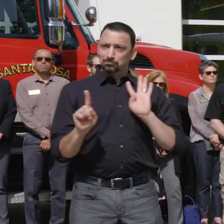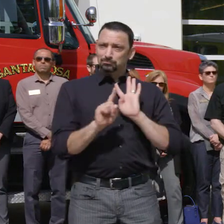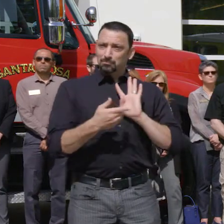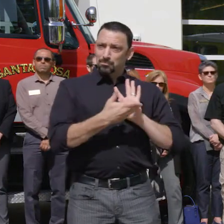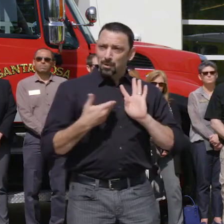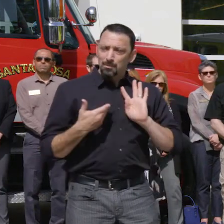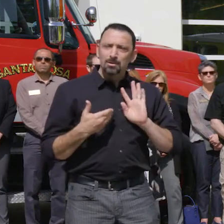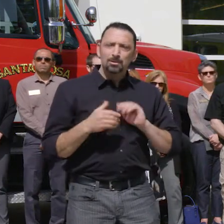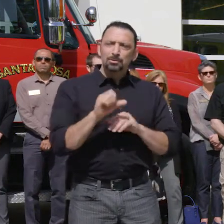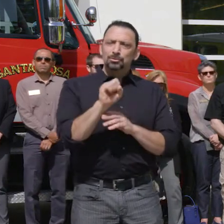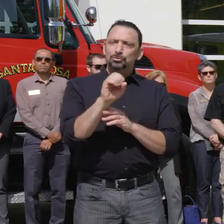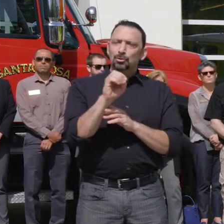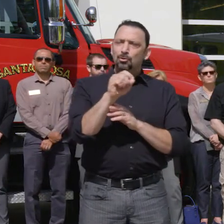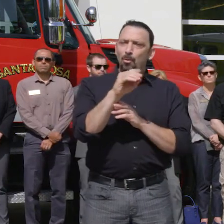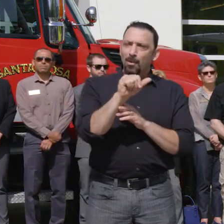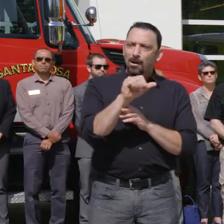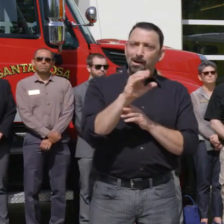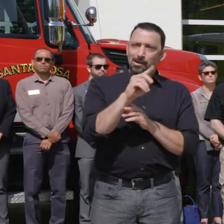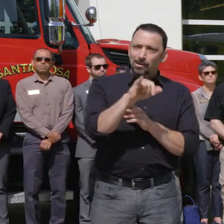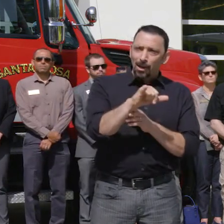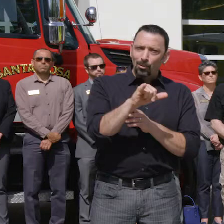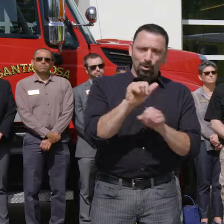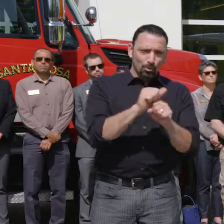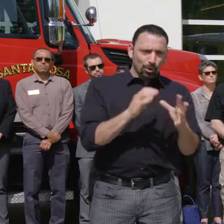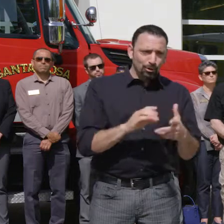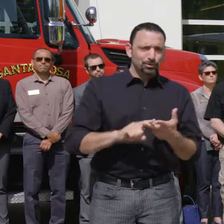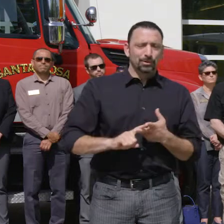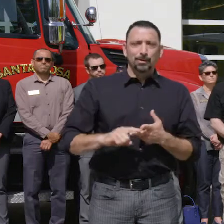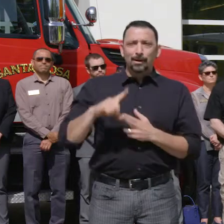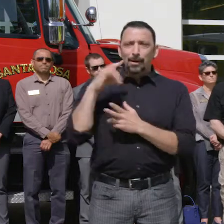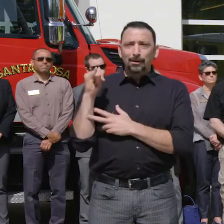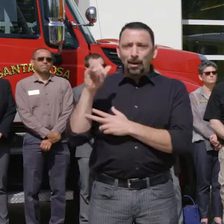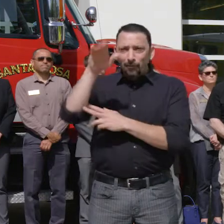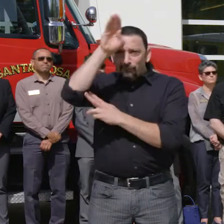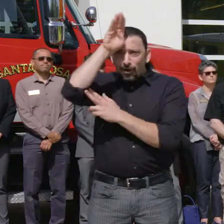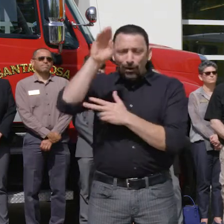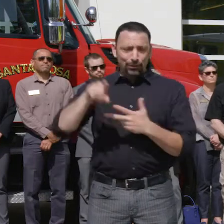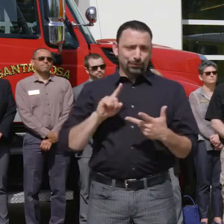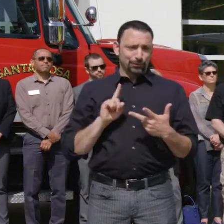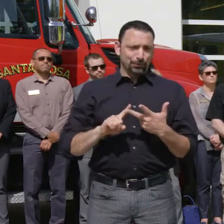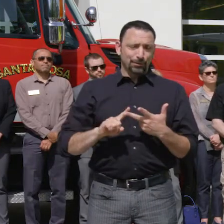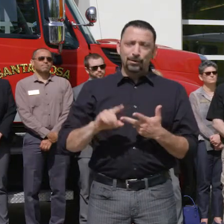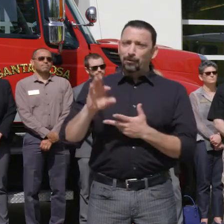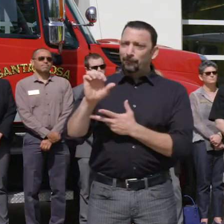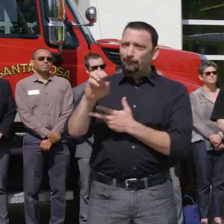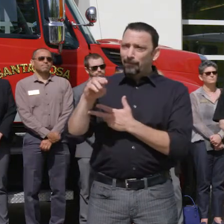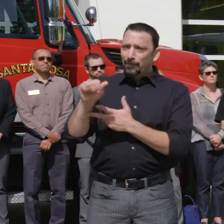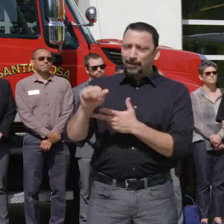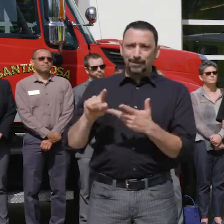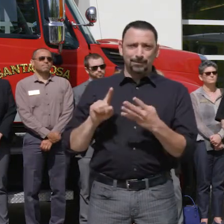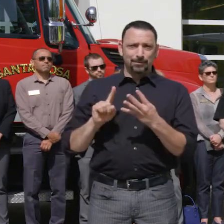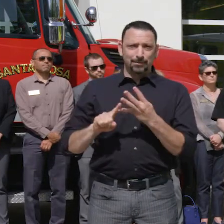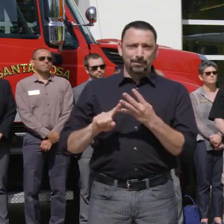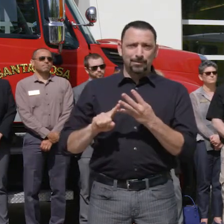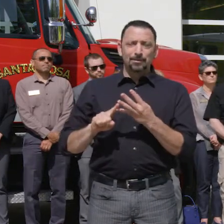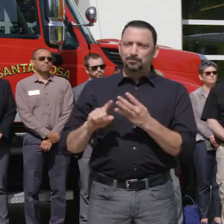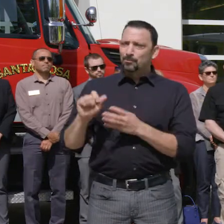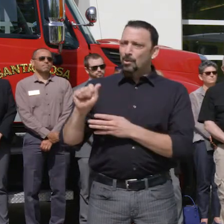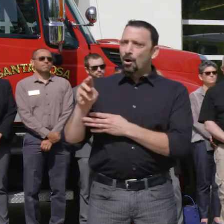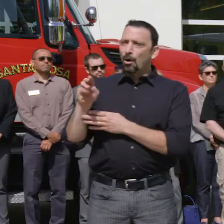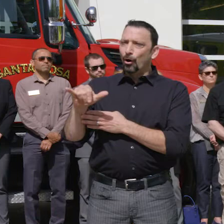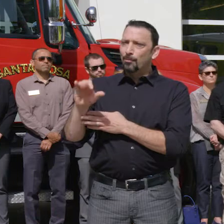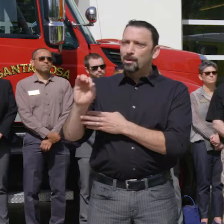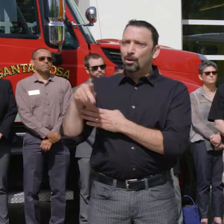Folks from Sonoma County, California Office of Emergency Services, FEMA, the Army Corps of